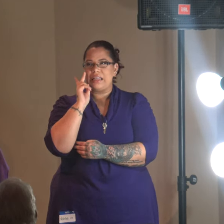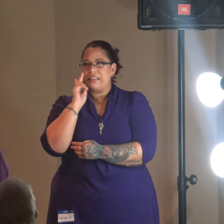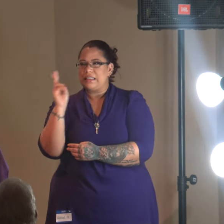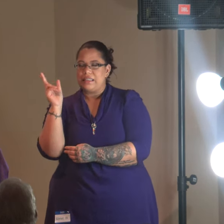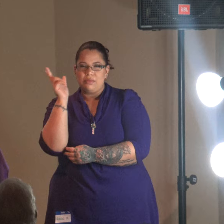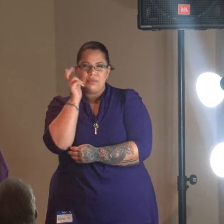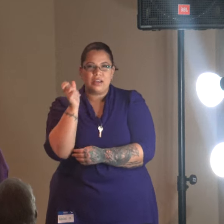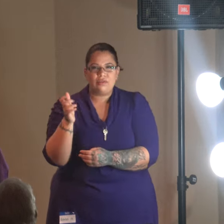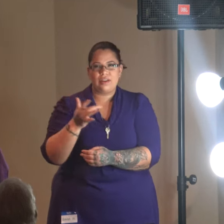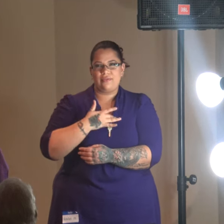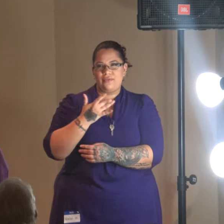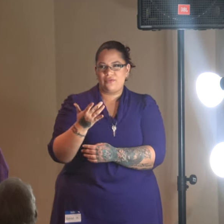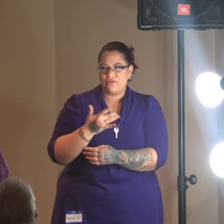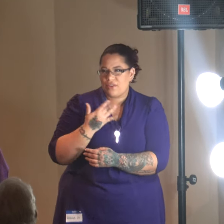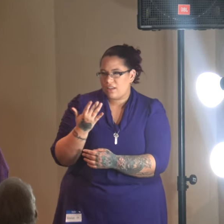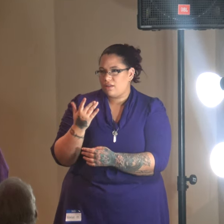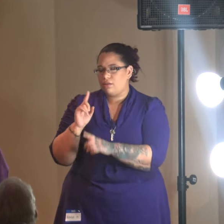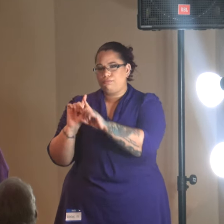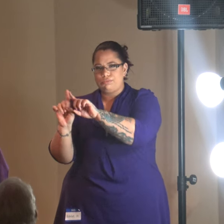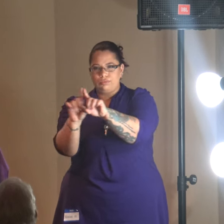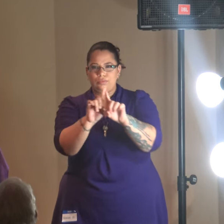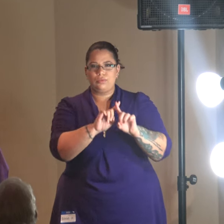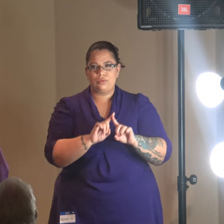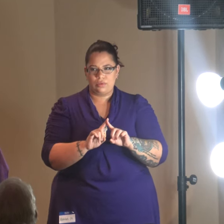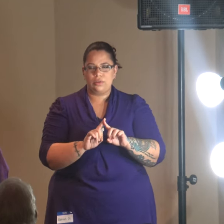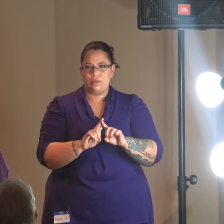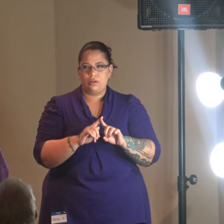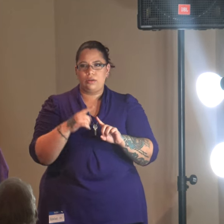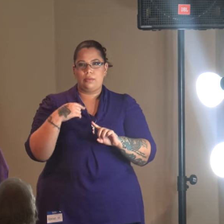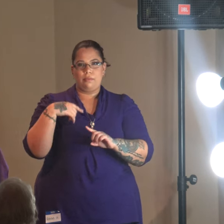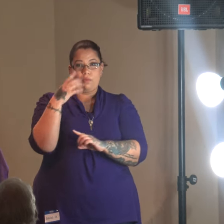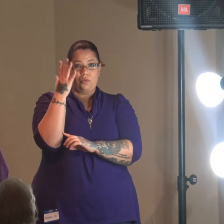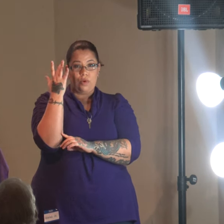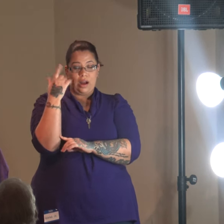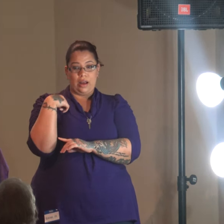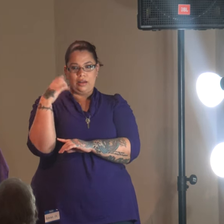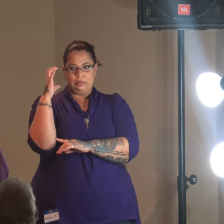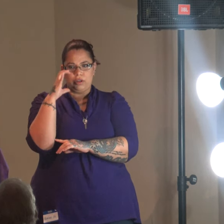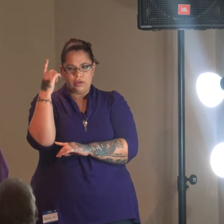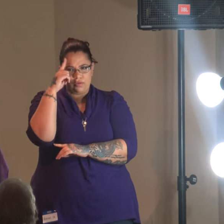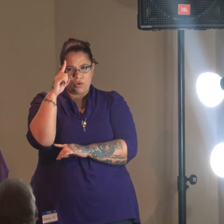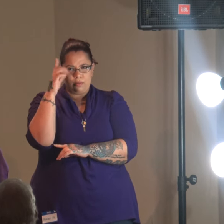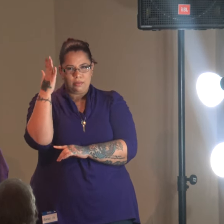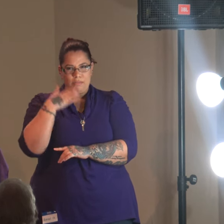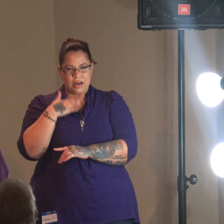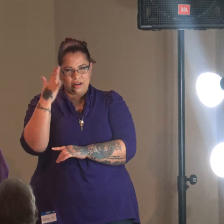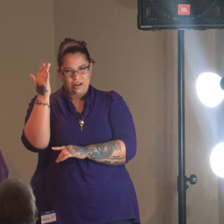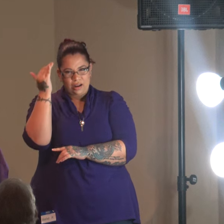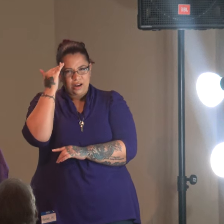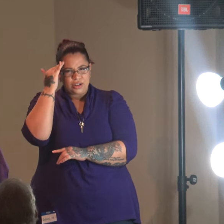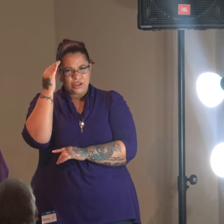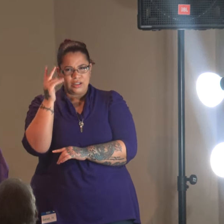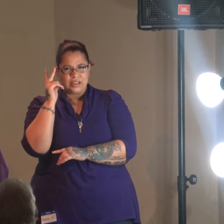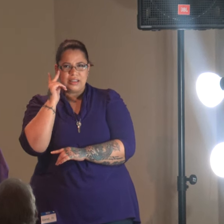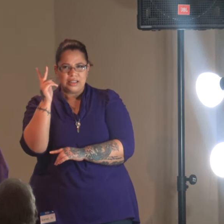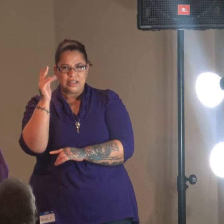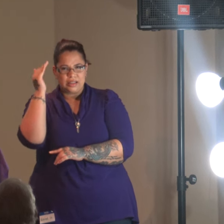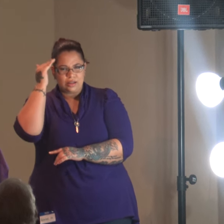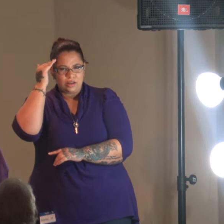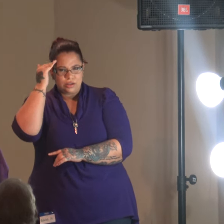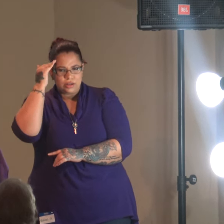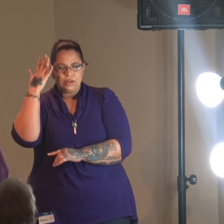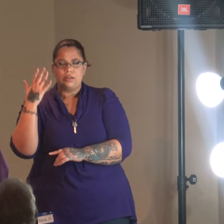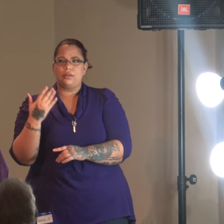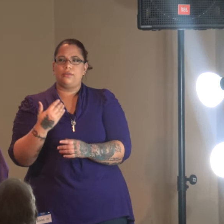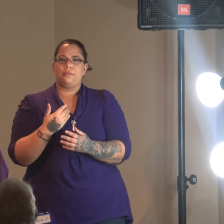hearing it. I'm feeling it because I'm looking for it with a consciousness that sees it. I'm looking for it with a consciousness that's seeking